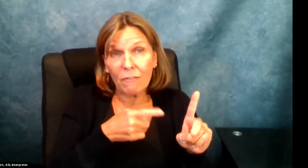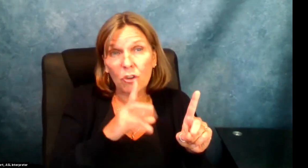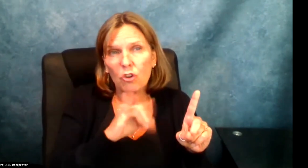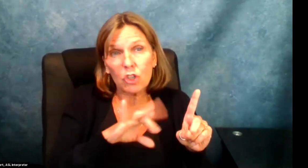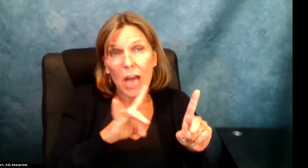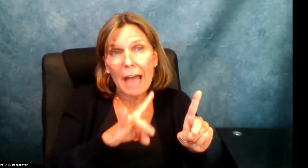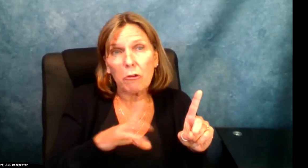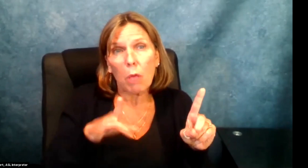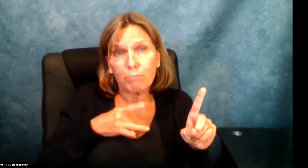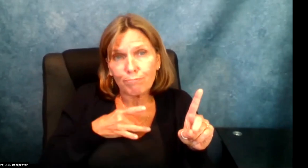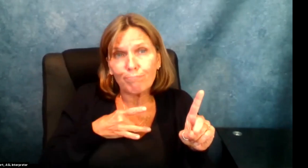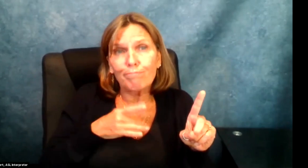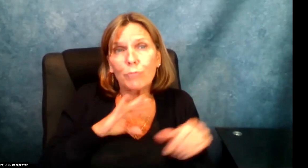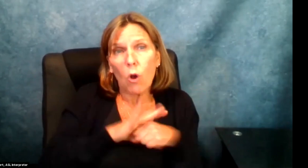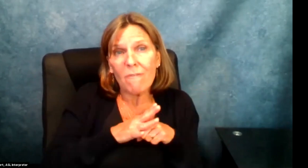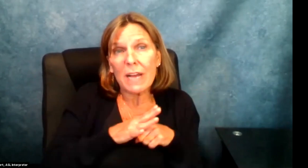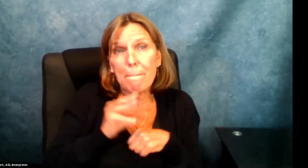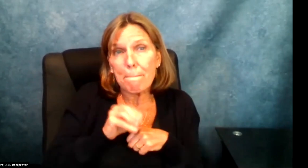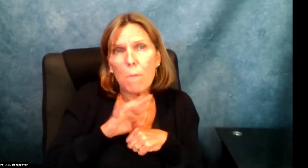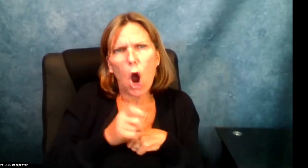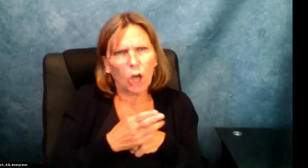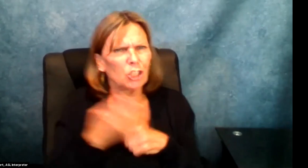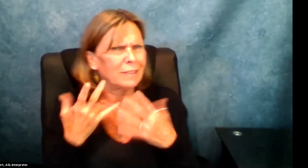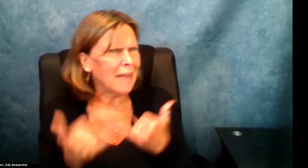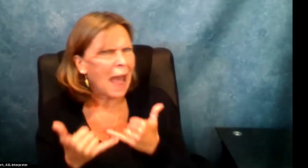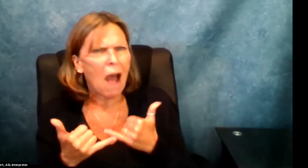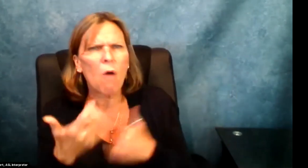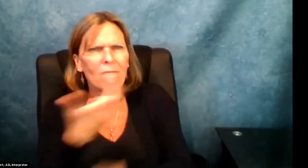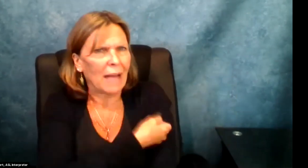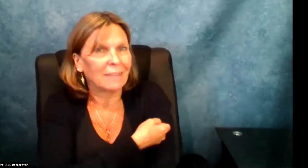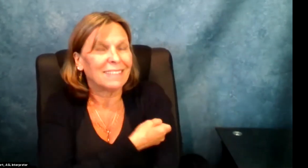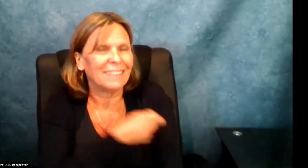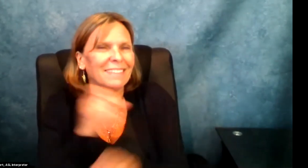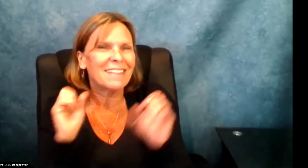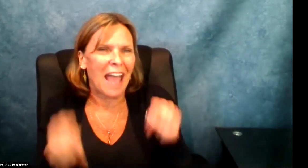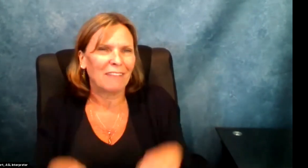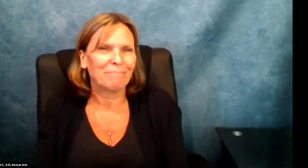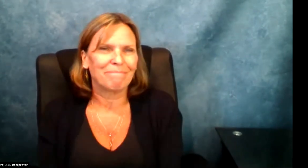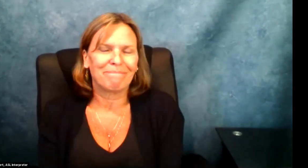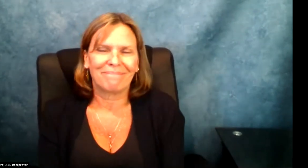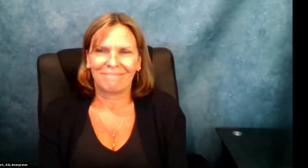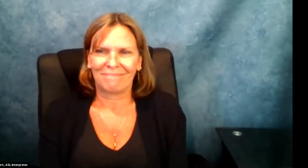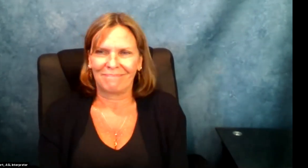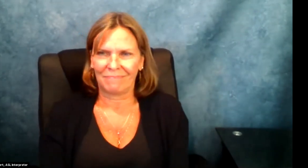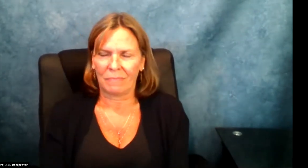they should be fine to get it now, to get the vaccine now, even if they had the infection.